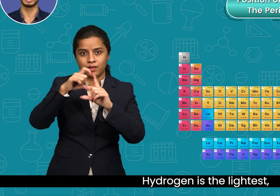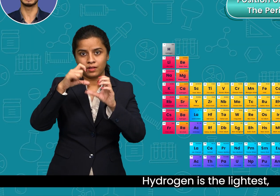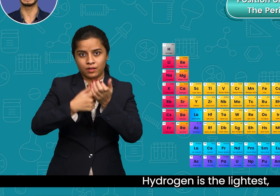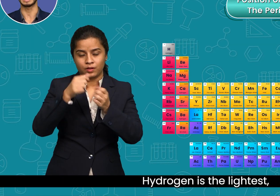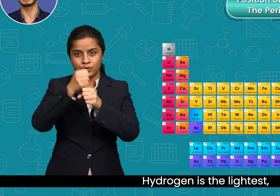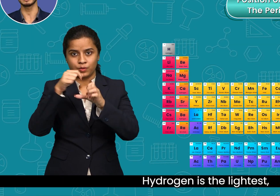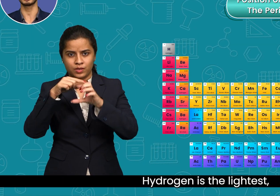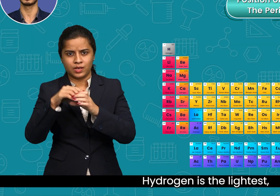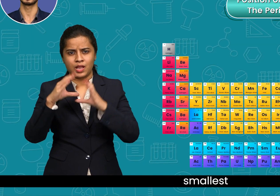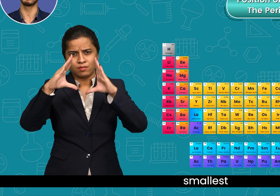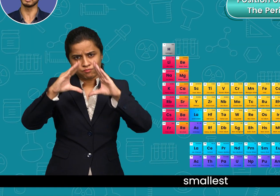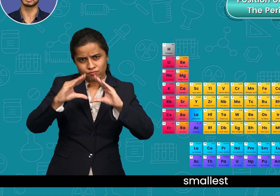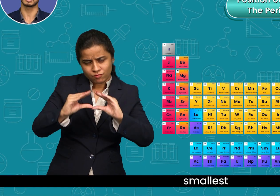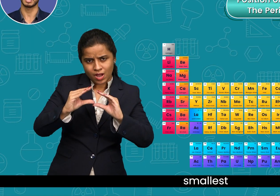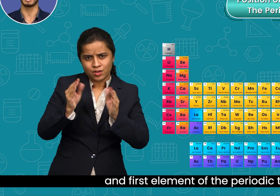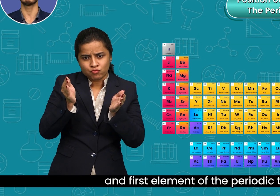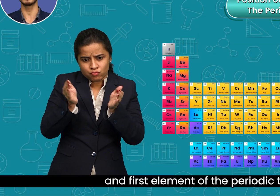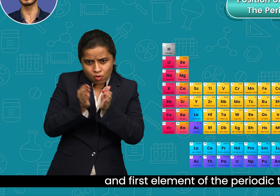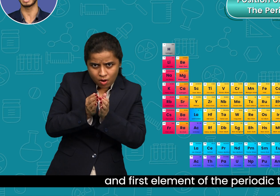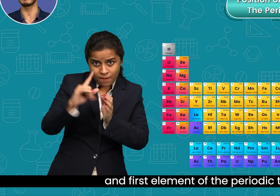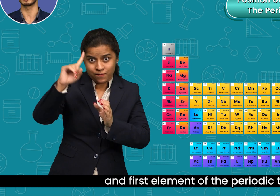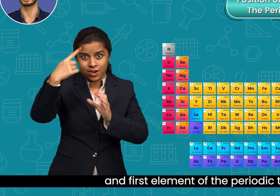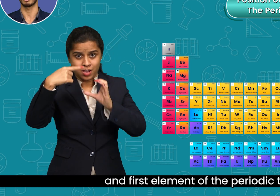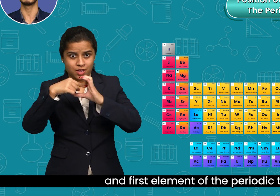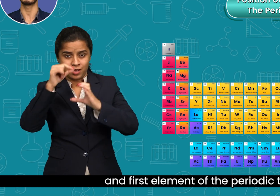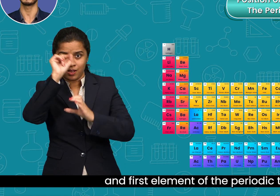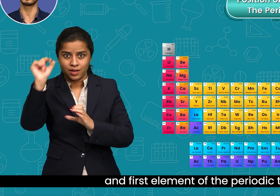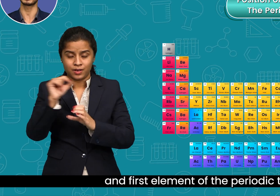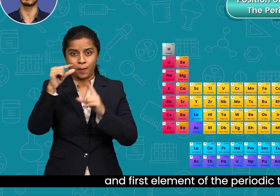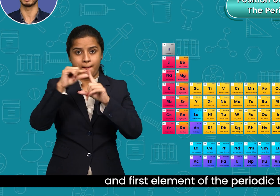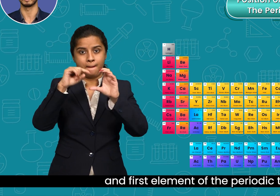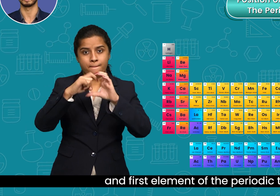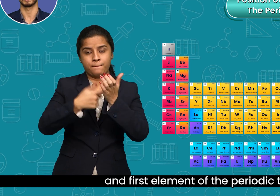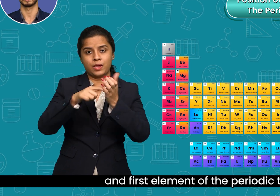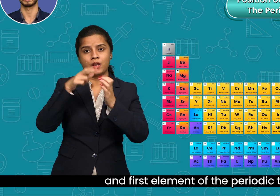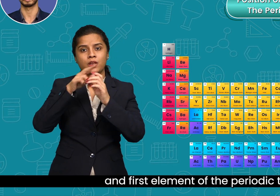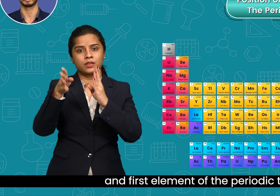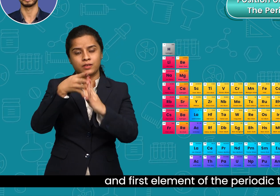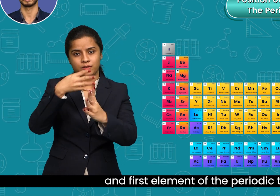Hydrogen is the lightest, smallest and first element of the periodic table.